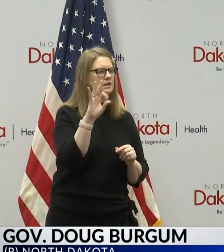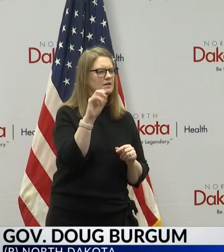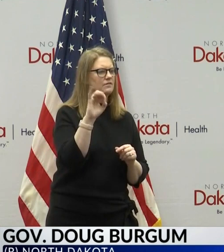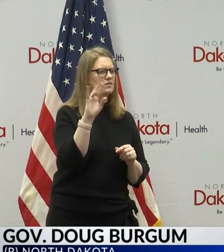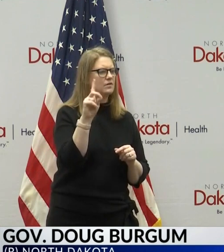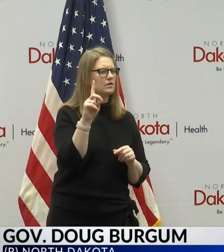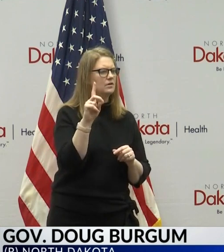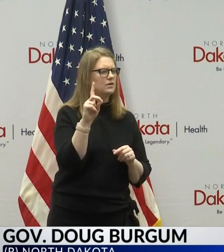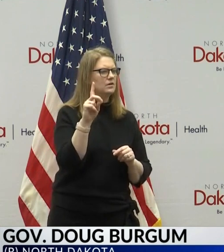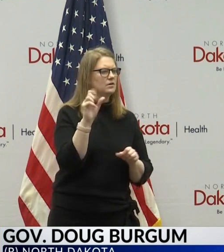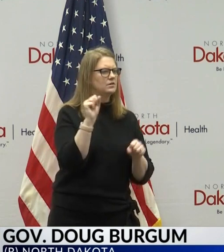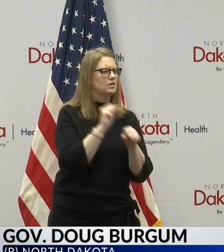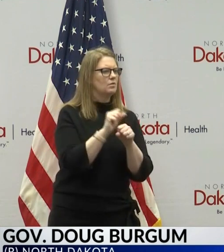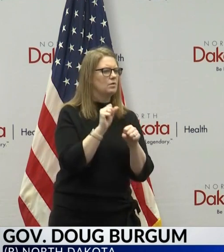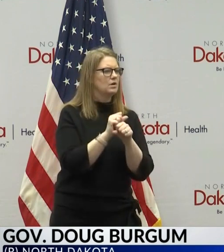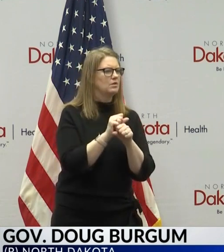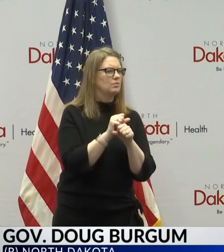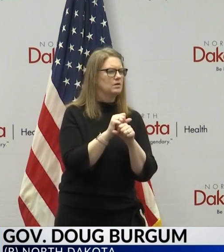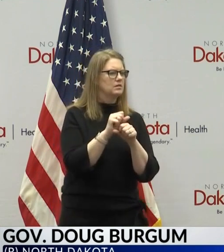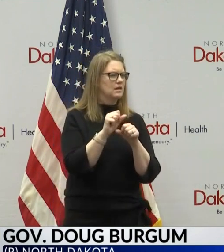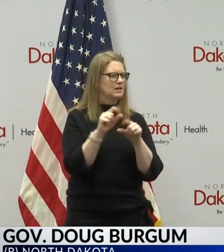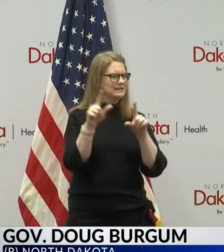with hydroxychloroquine.